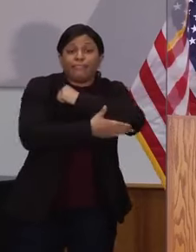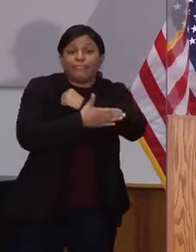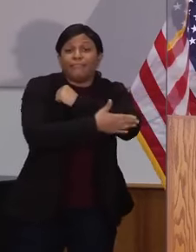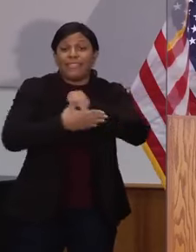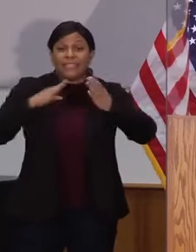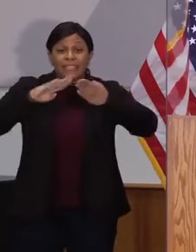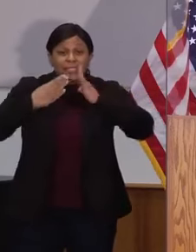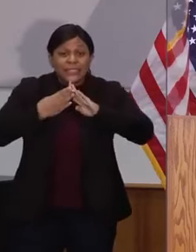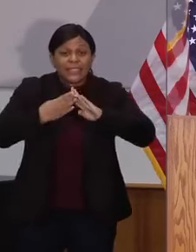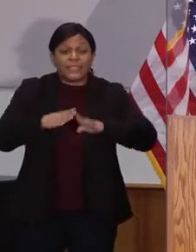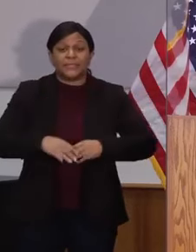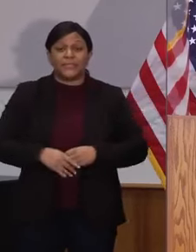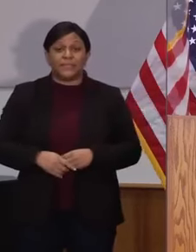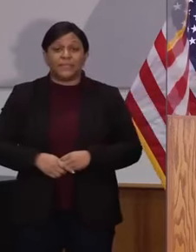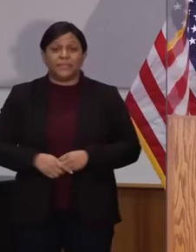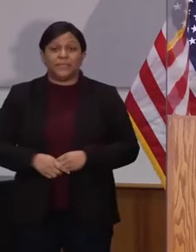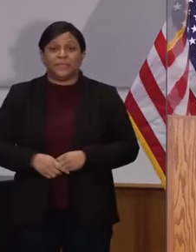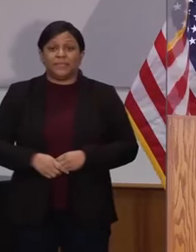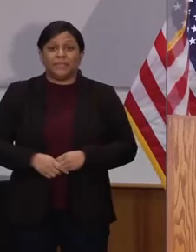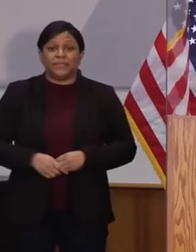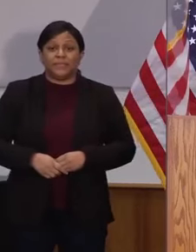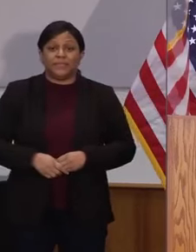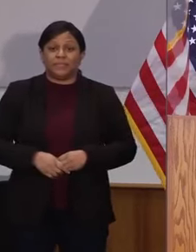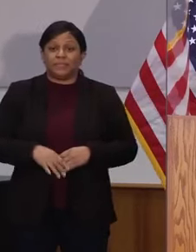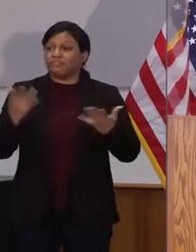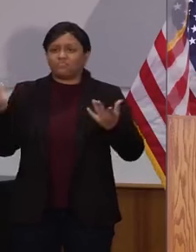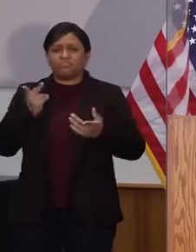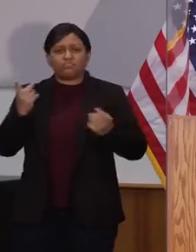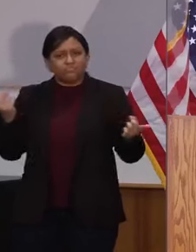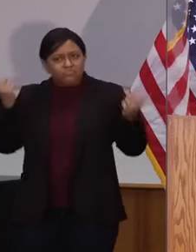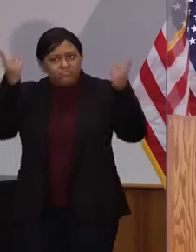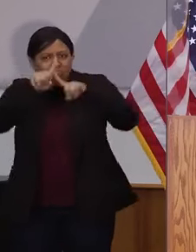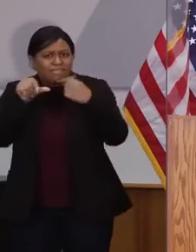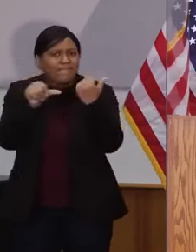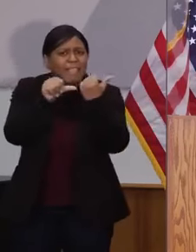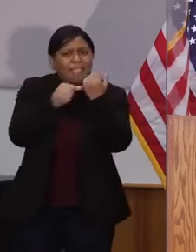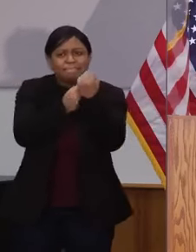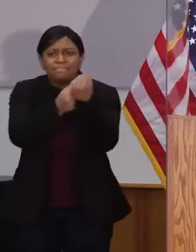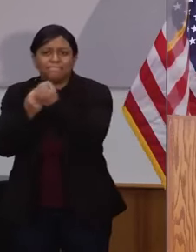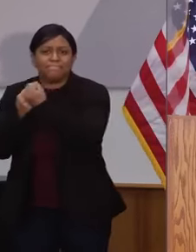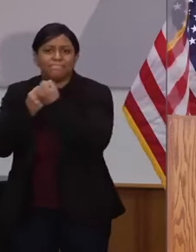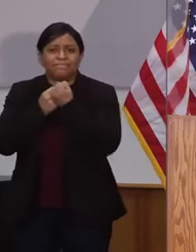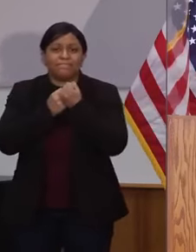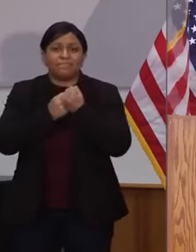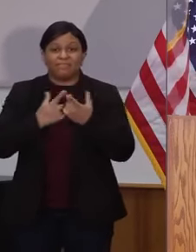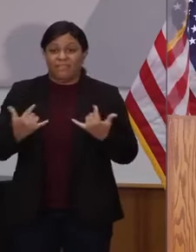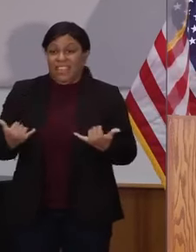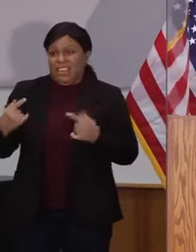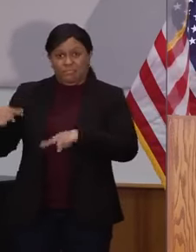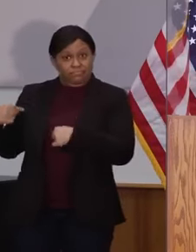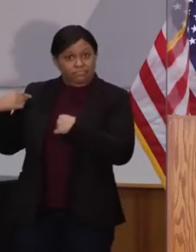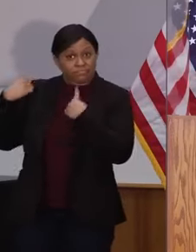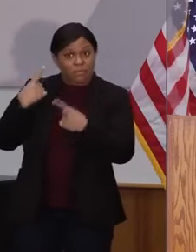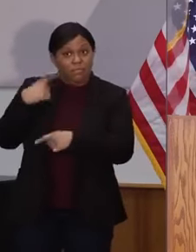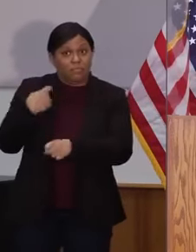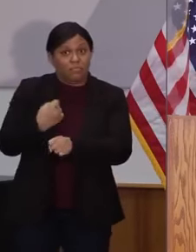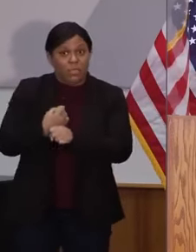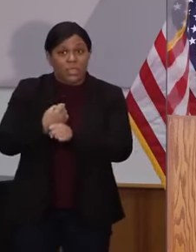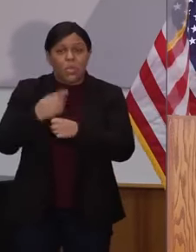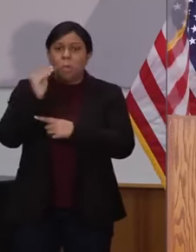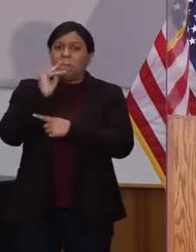powers, mutual aid agreements, and of course the state. Over this past year, I think it goes without saying, Minnesotans and the